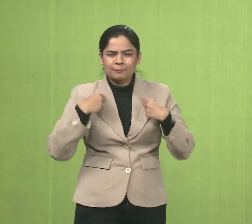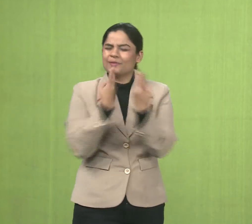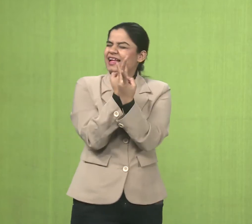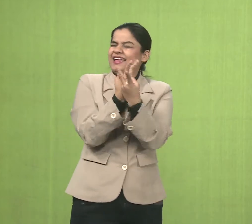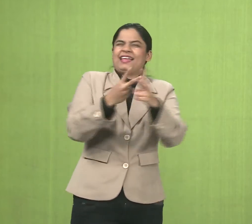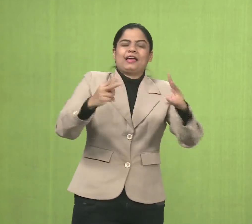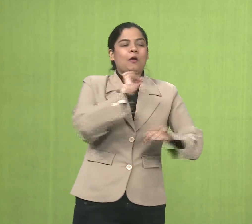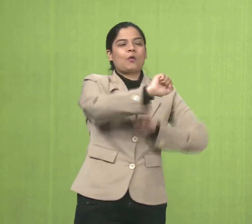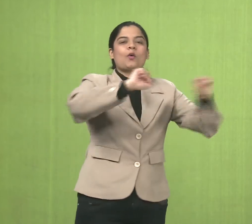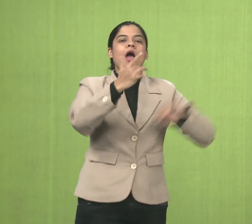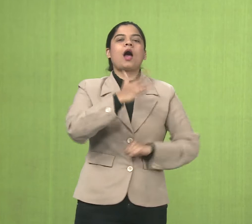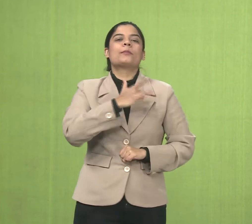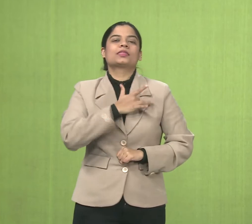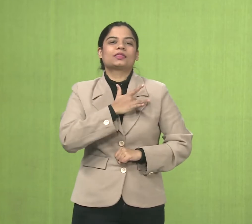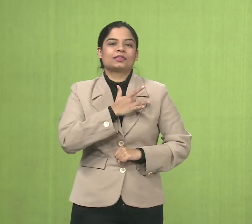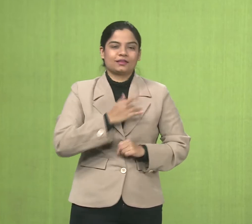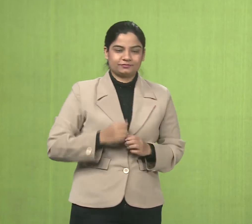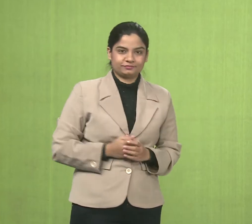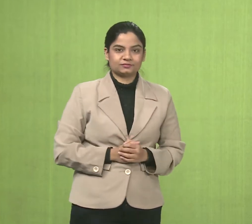of a quality of a person or a thing.